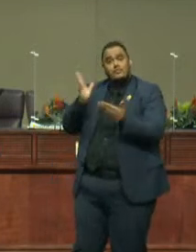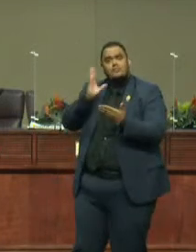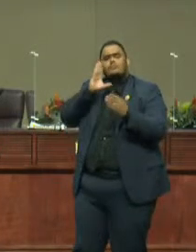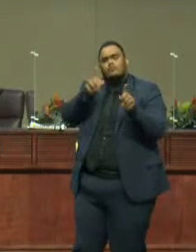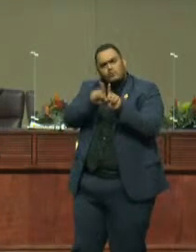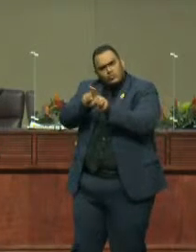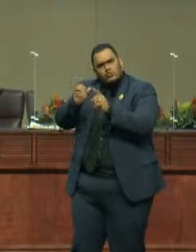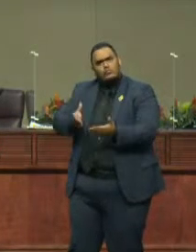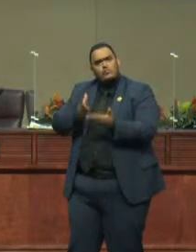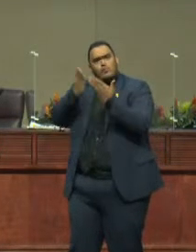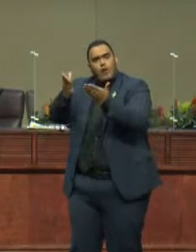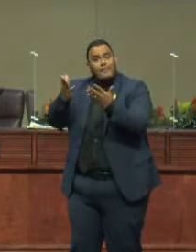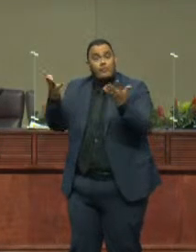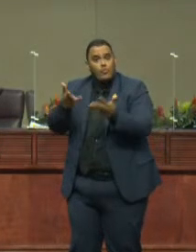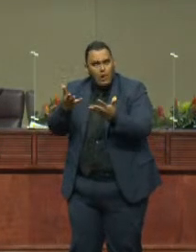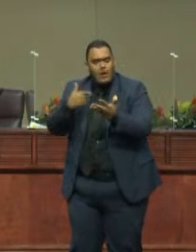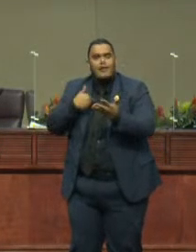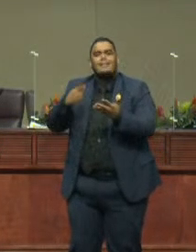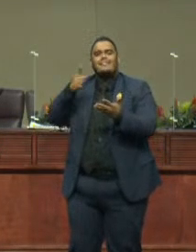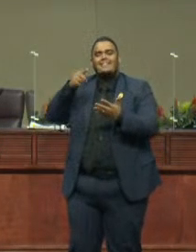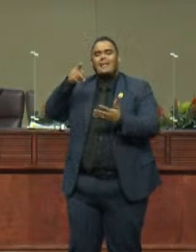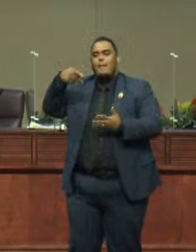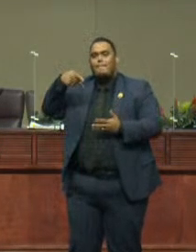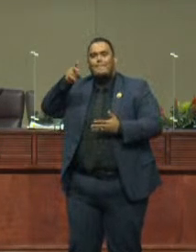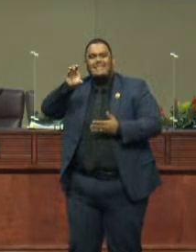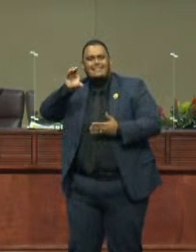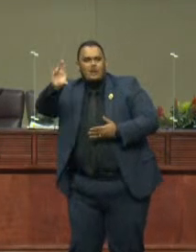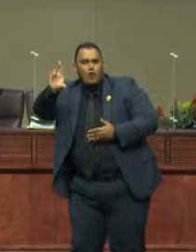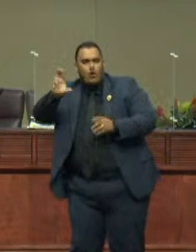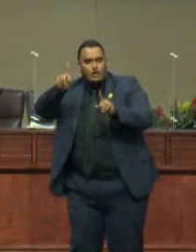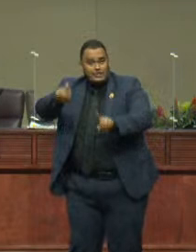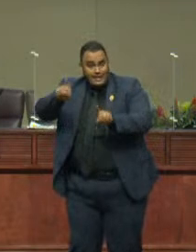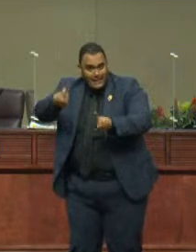that site. Yesterday, we administered